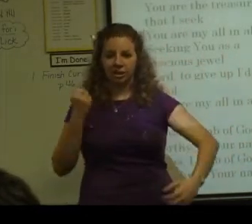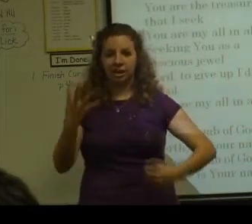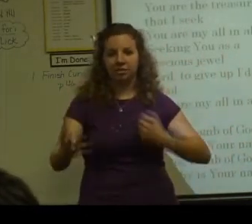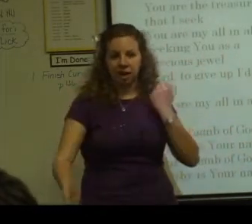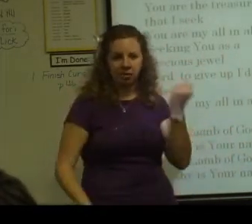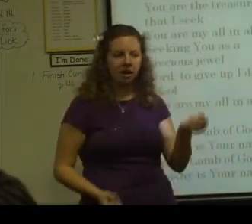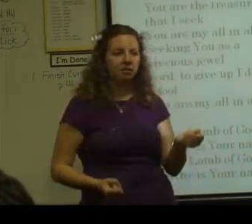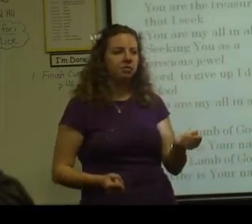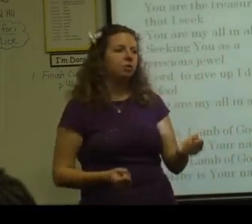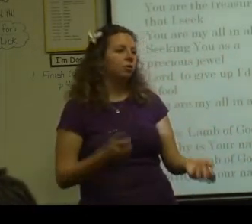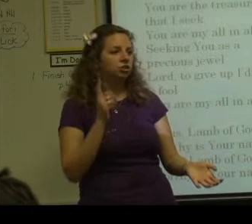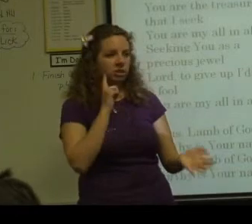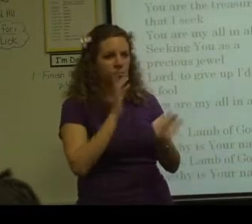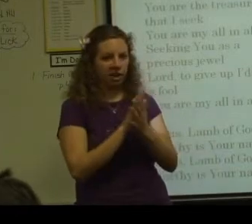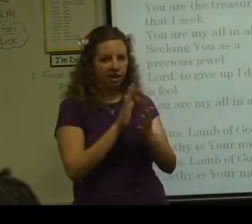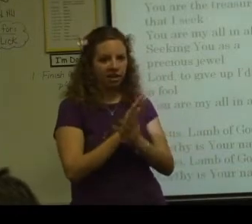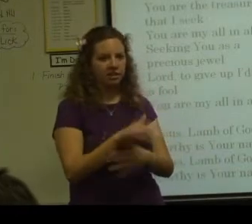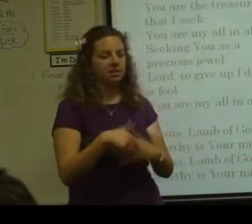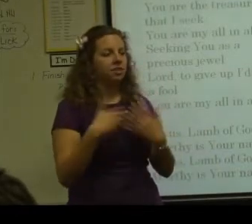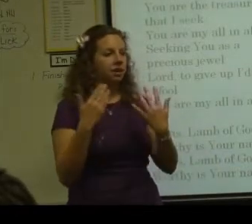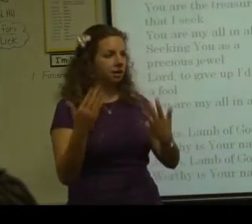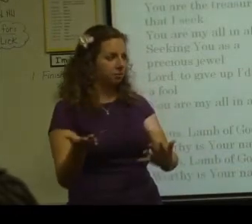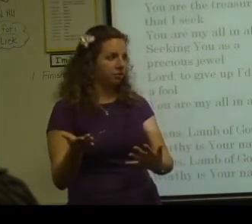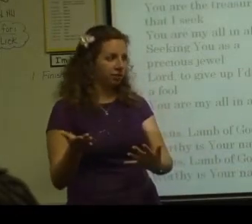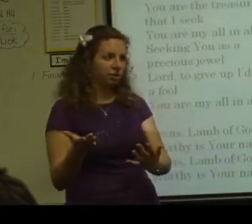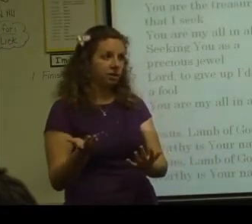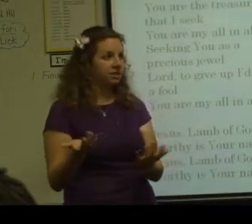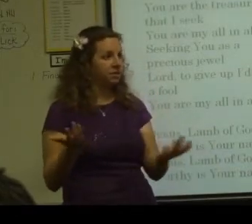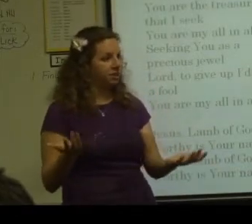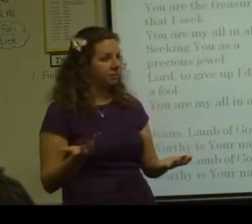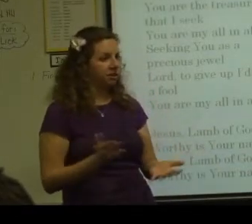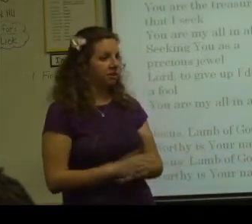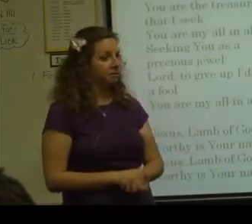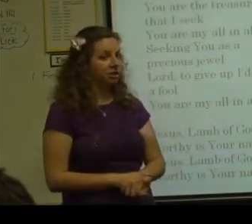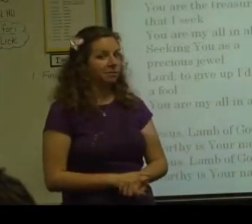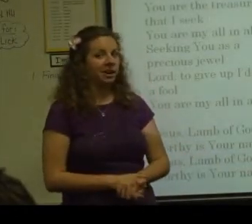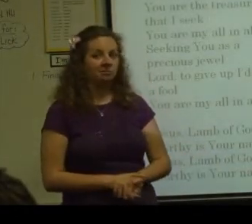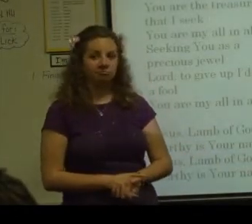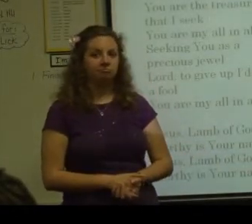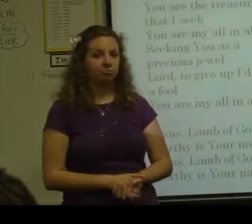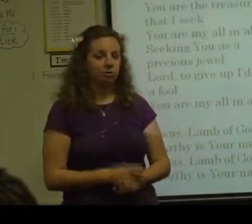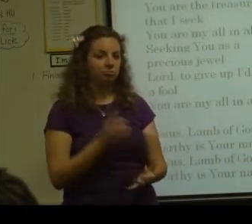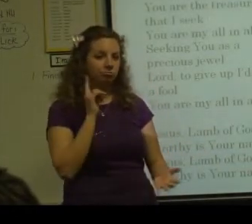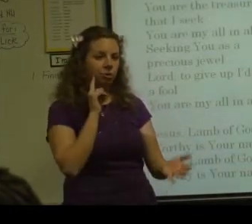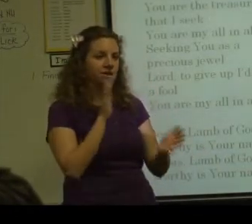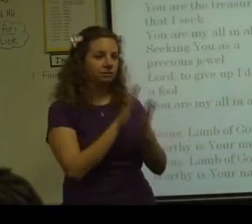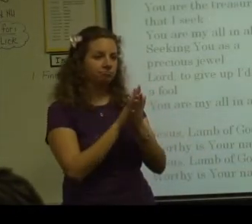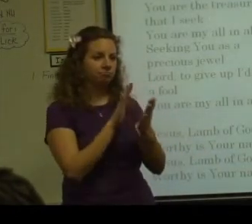singing out that way, or just praise, and then I'd move on to the rest of it, depending on how much time I have. Praise.